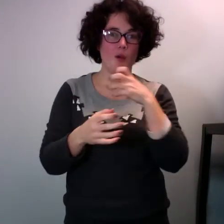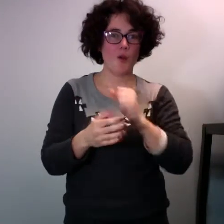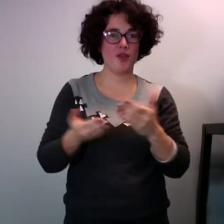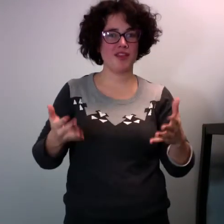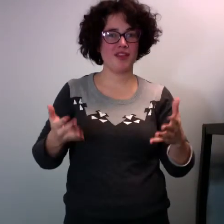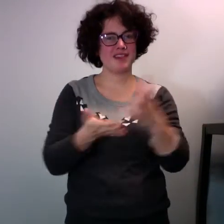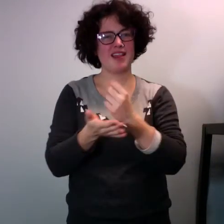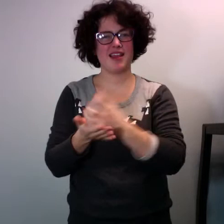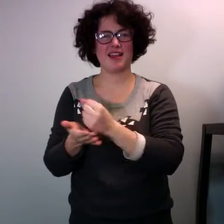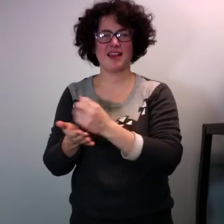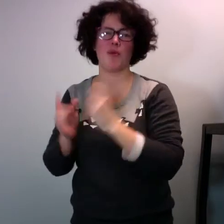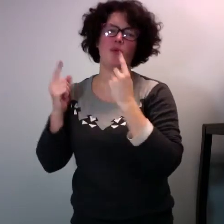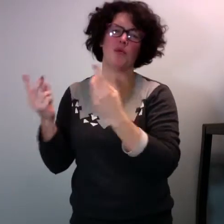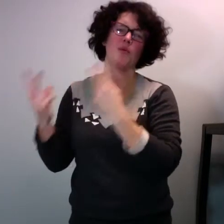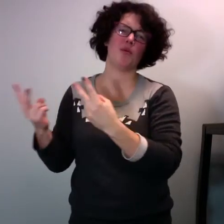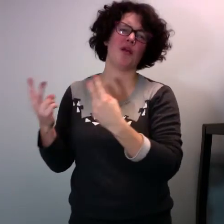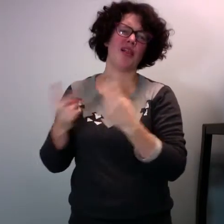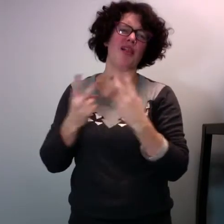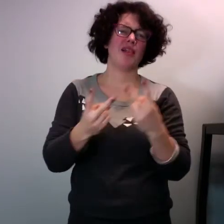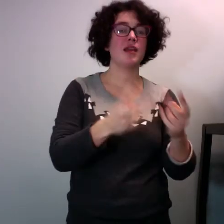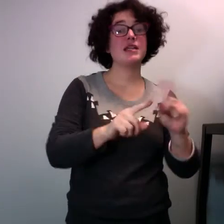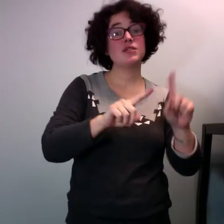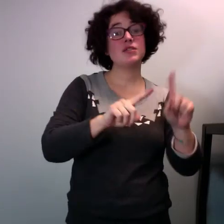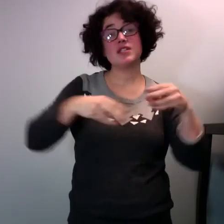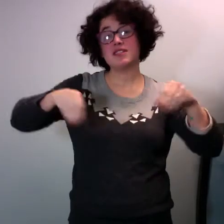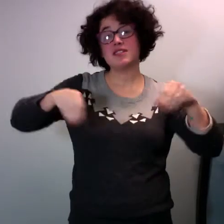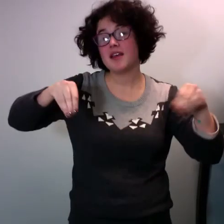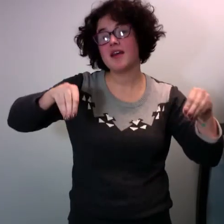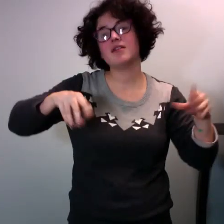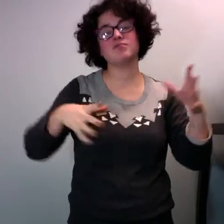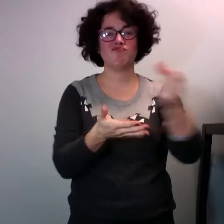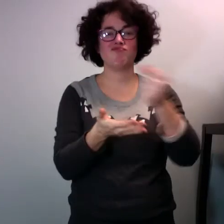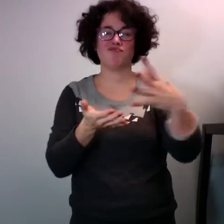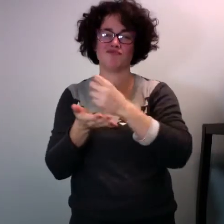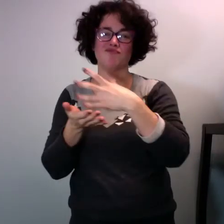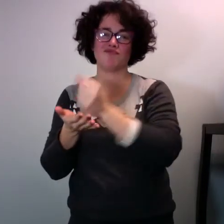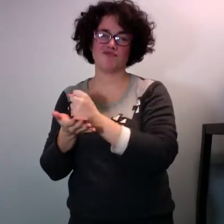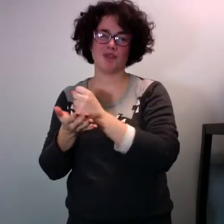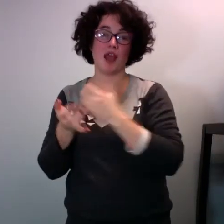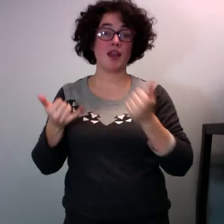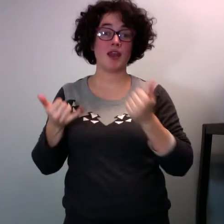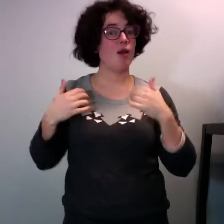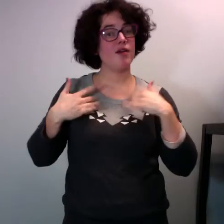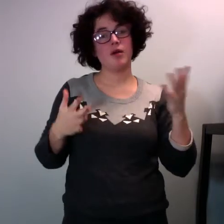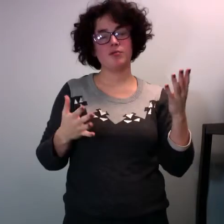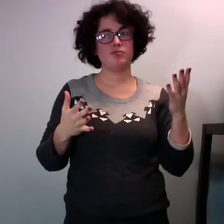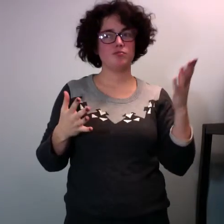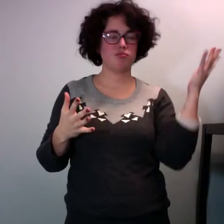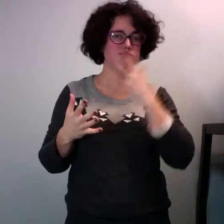And throughout the years, I've collected a wonderful collection of Victorian furniture.